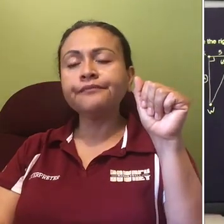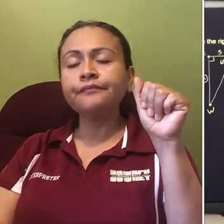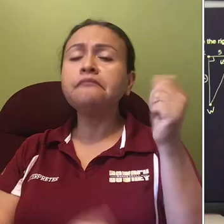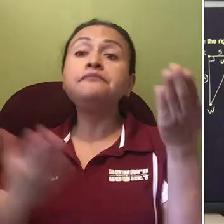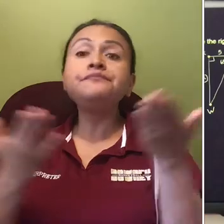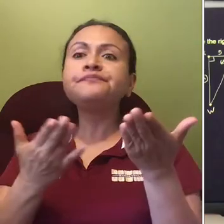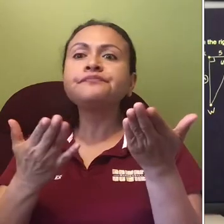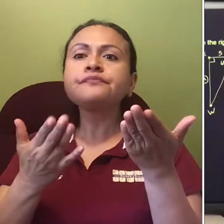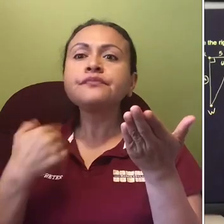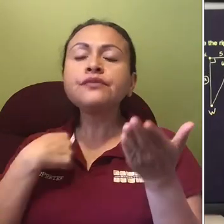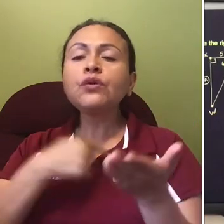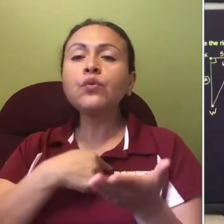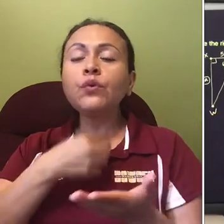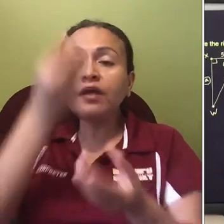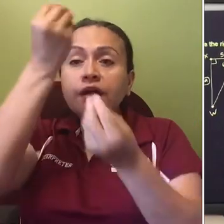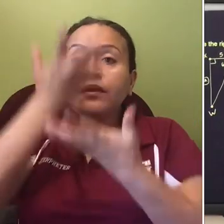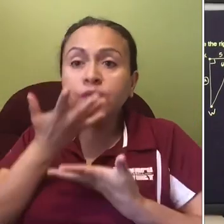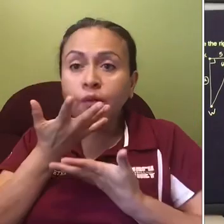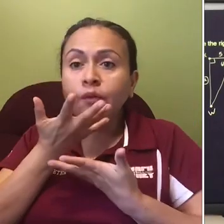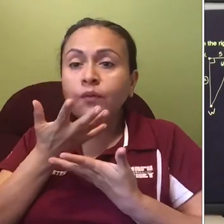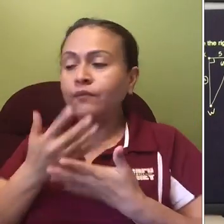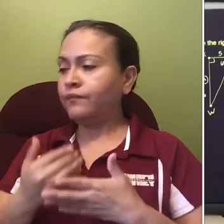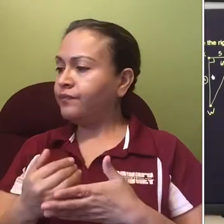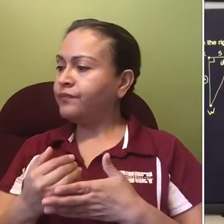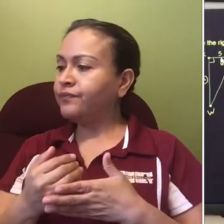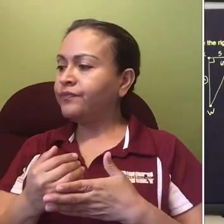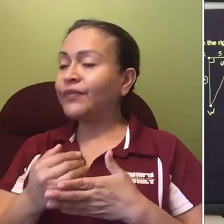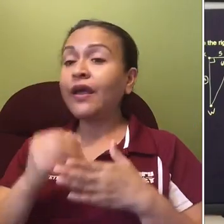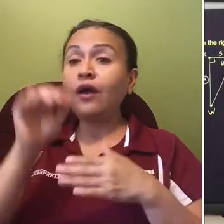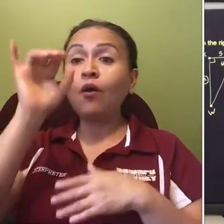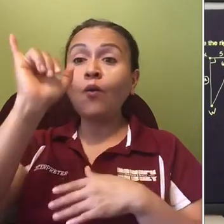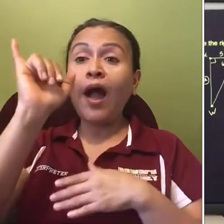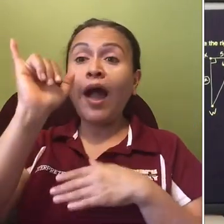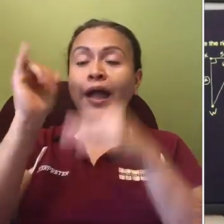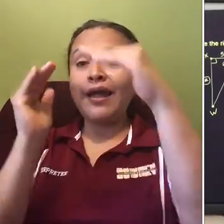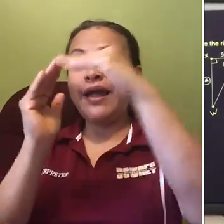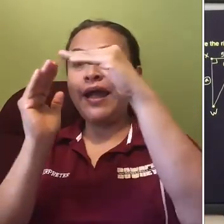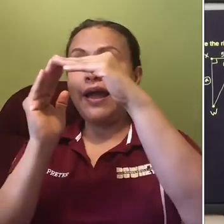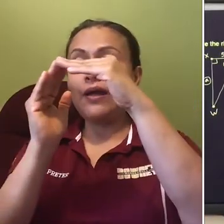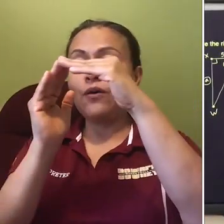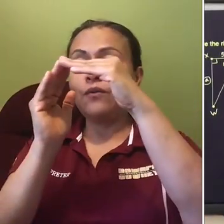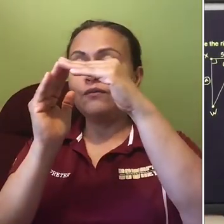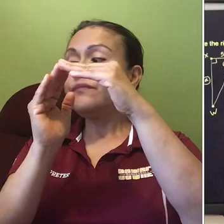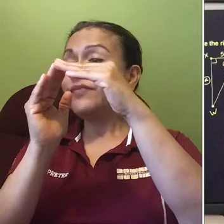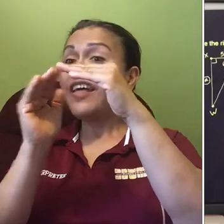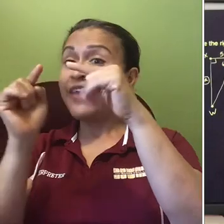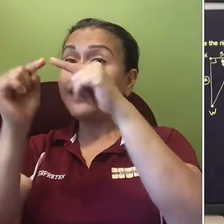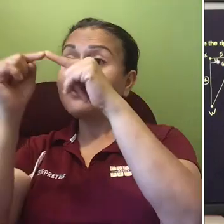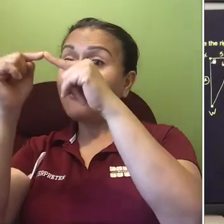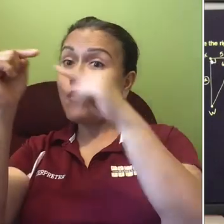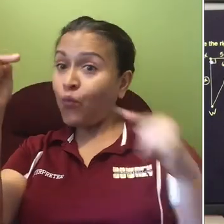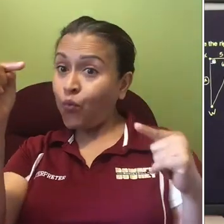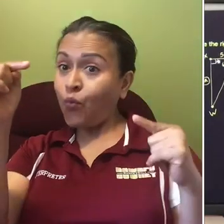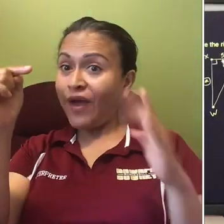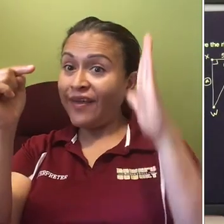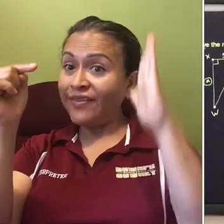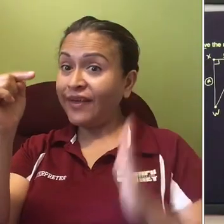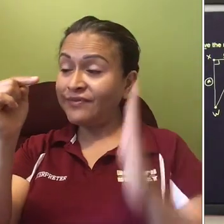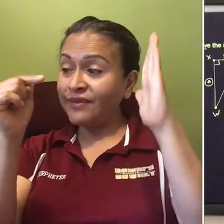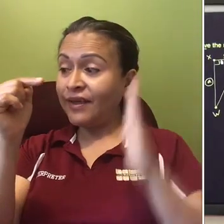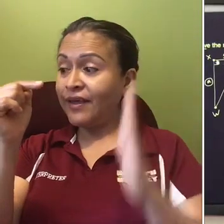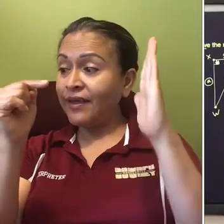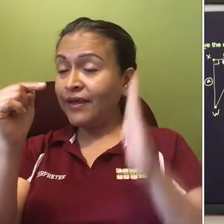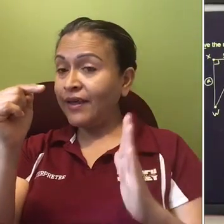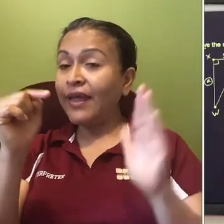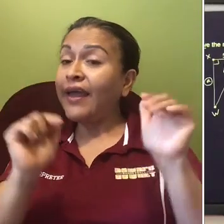Well, what do we know? We know this angle Y right over here. We know the side adjacent to angle Y, and